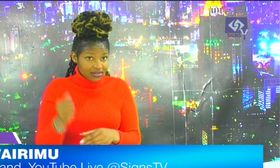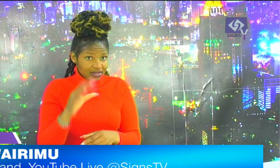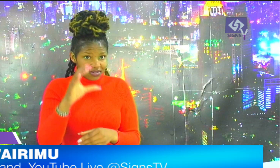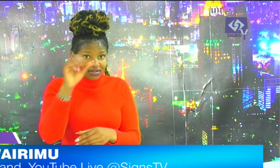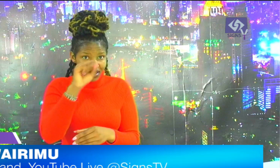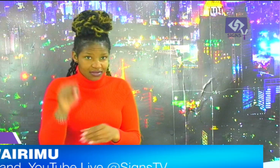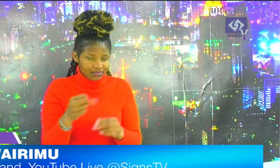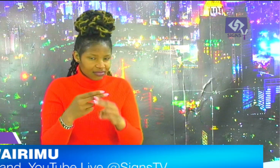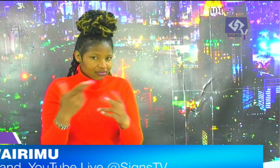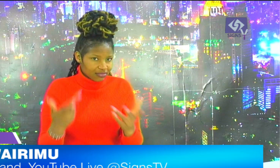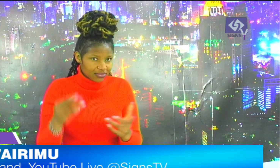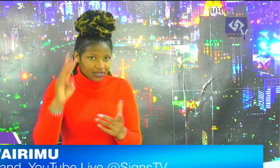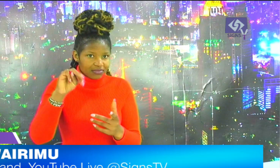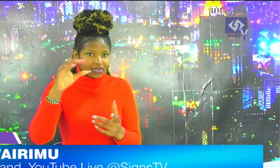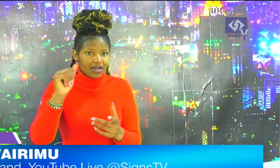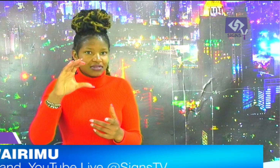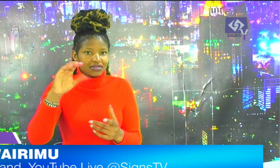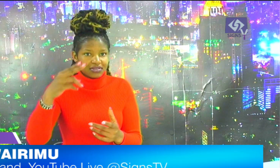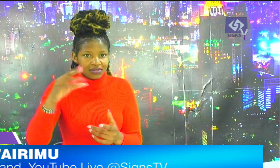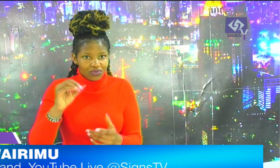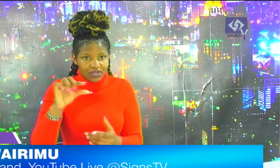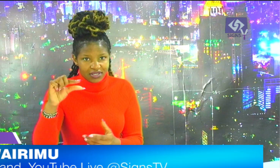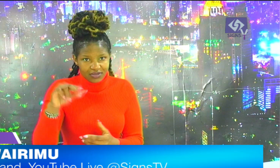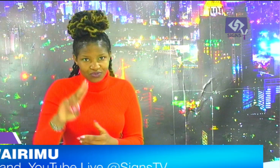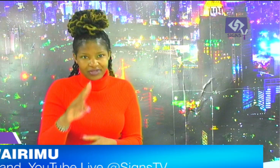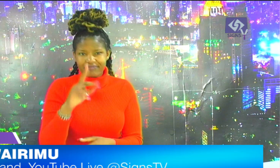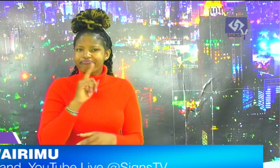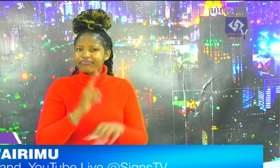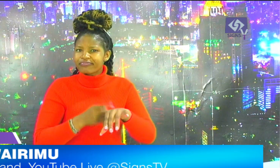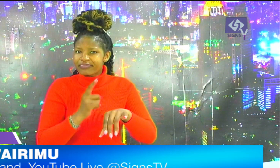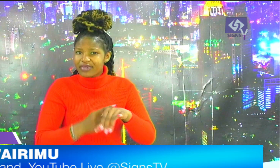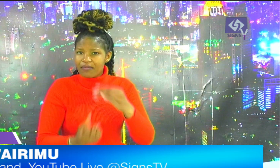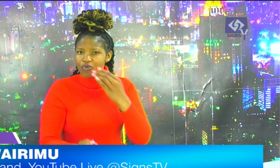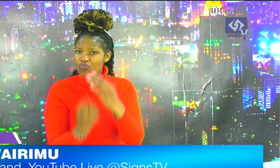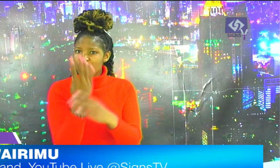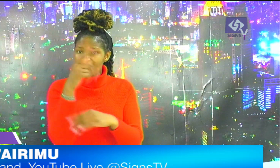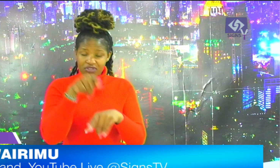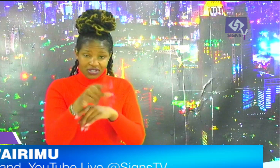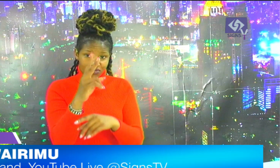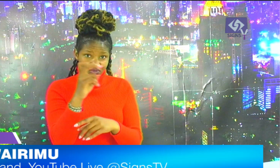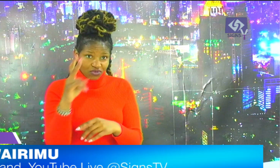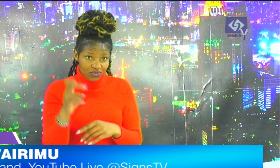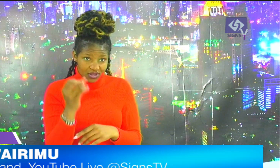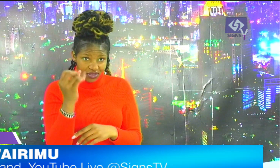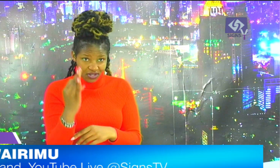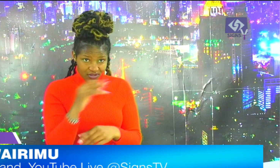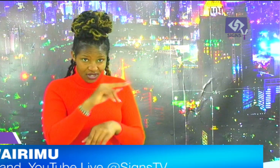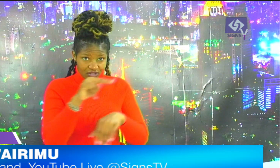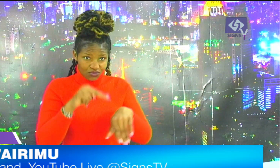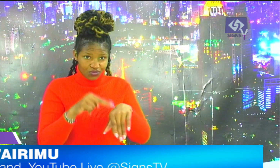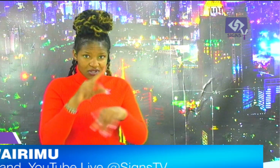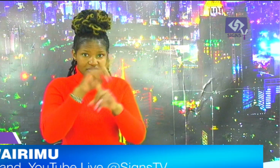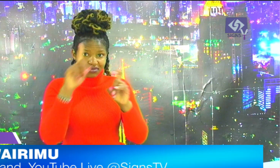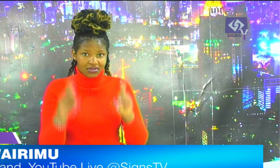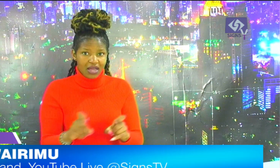on education reforms. Cabinet Secretary Mochogu, while launching the